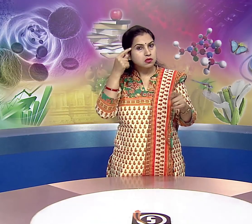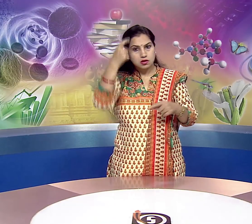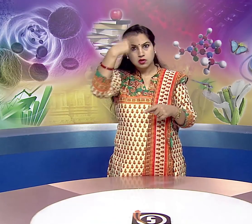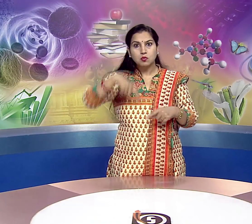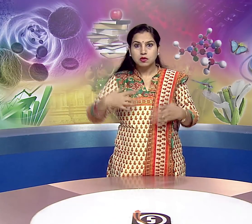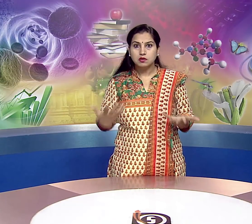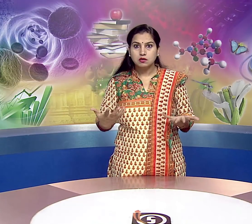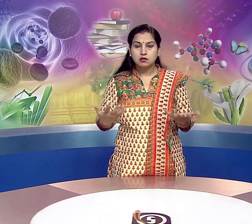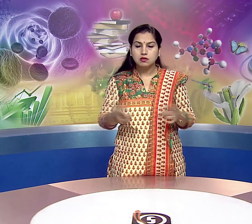and who are